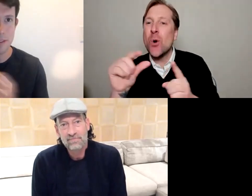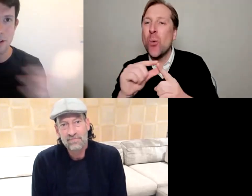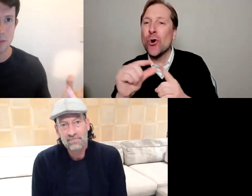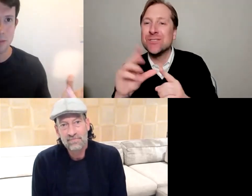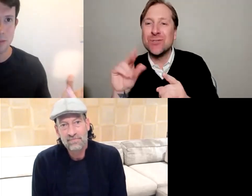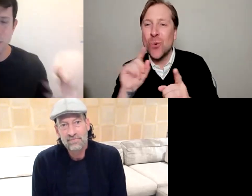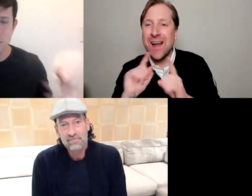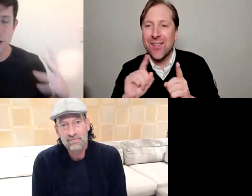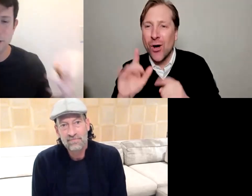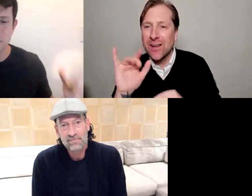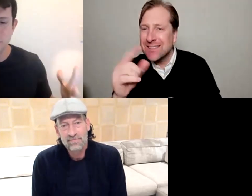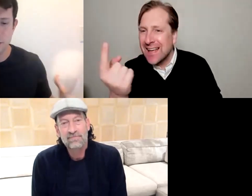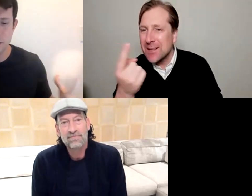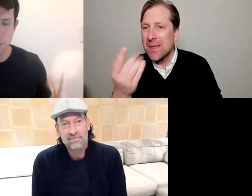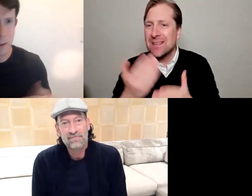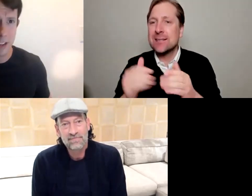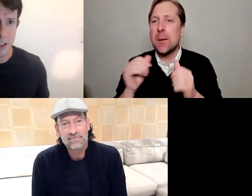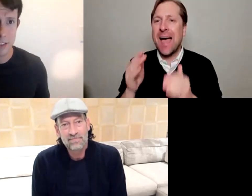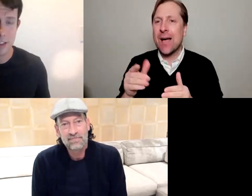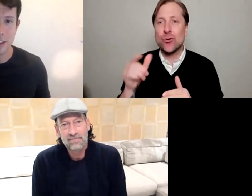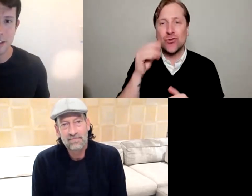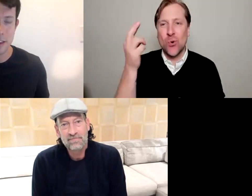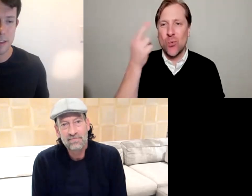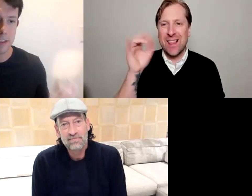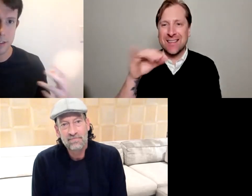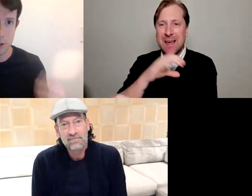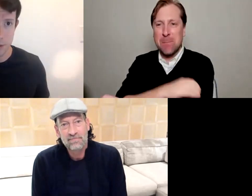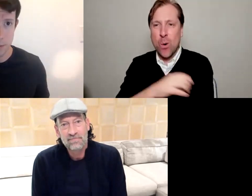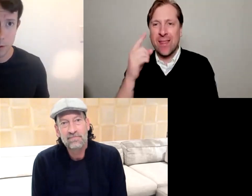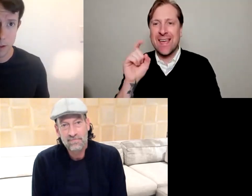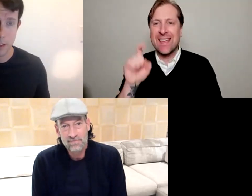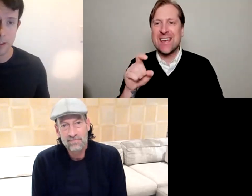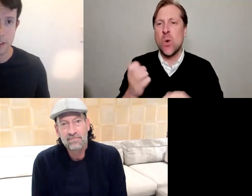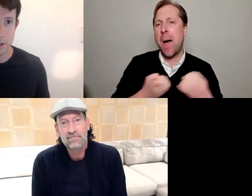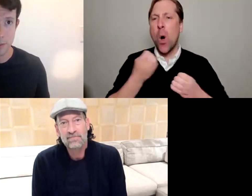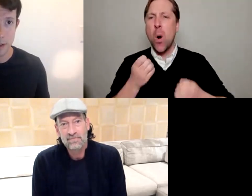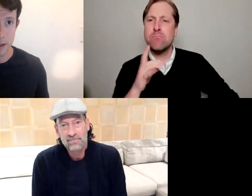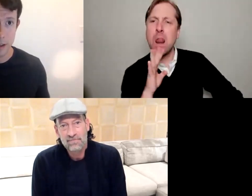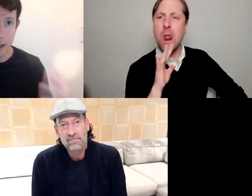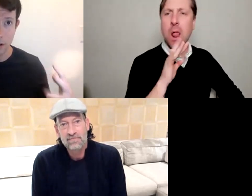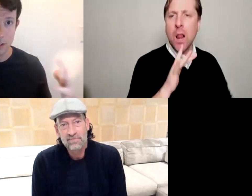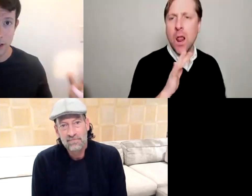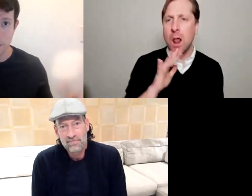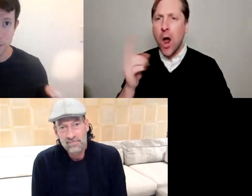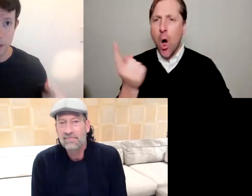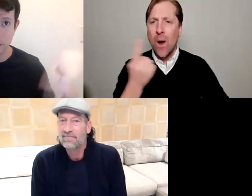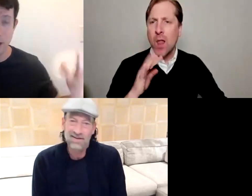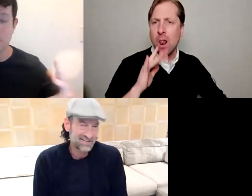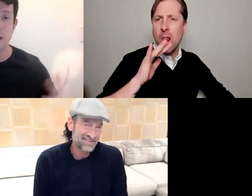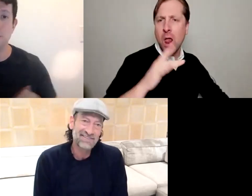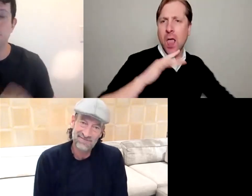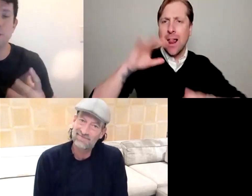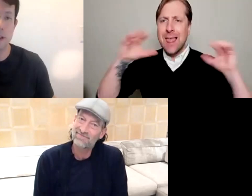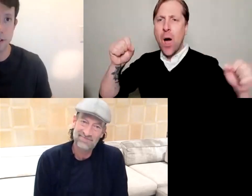that, you know, some actors don't realize. They think that they should be emoting. They think that they should be at all times being the